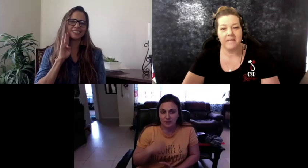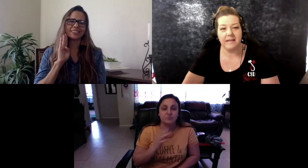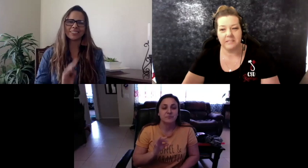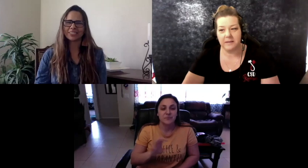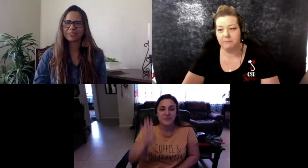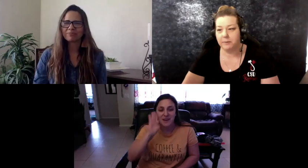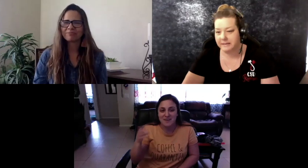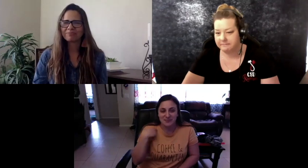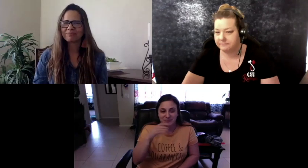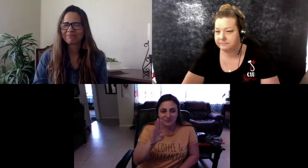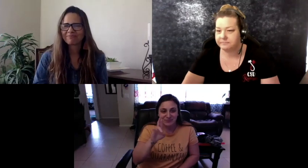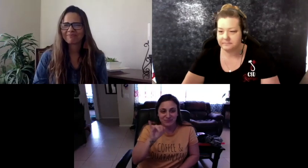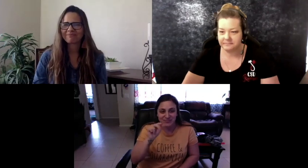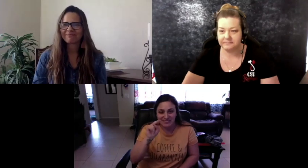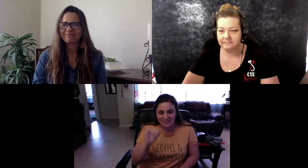And then next we have Brittany.